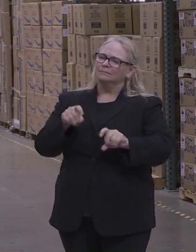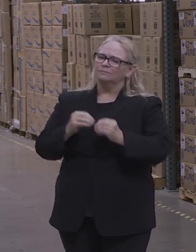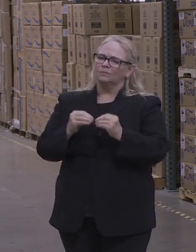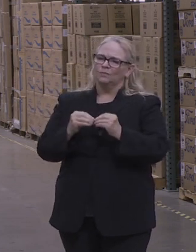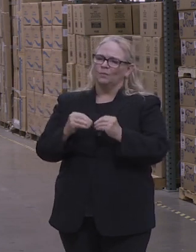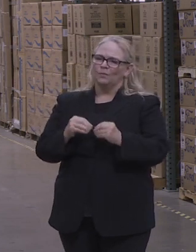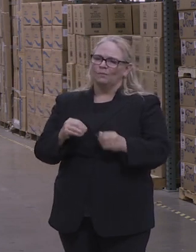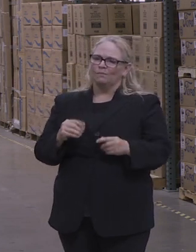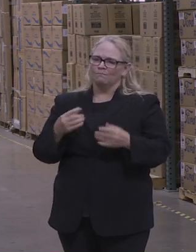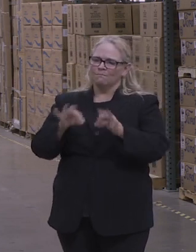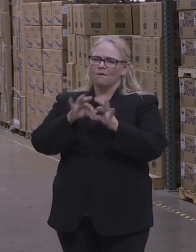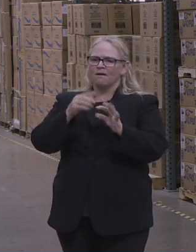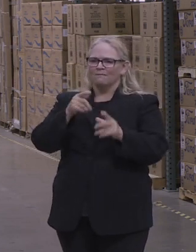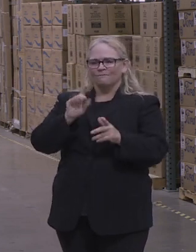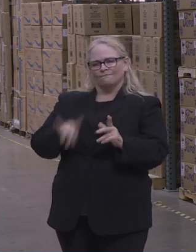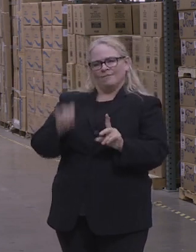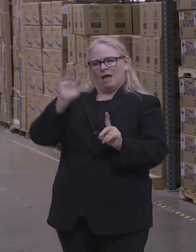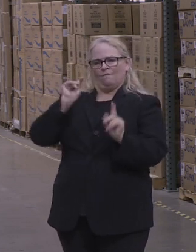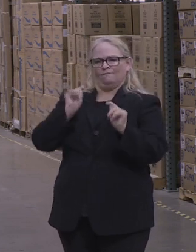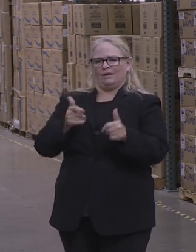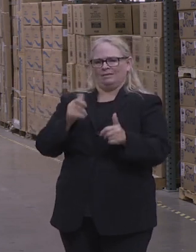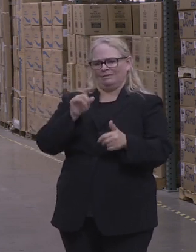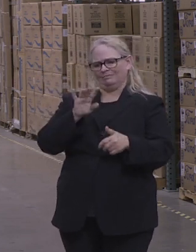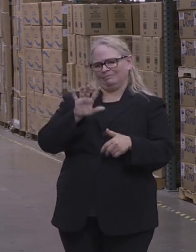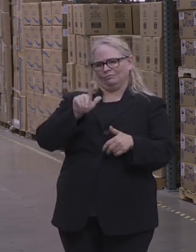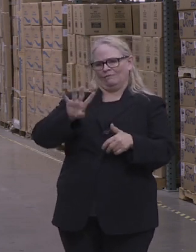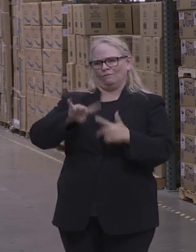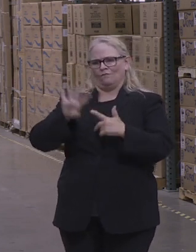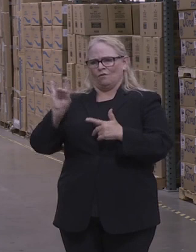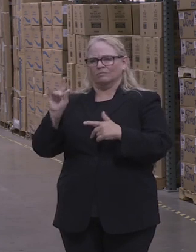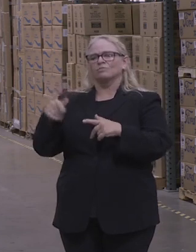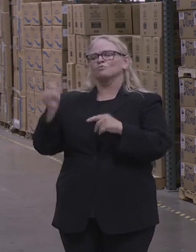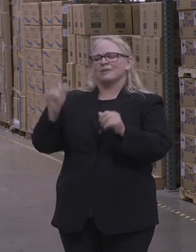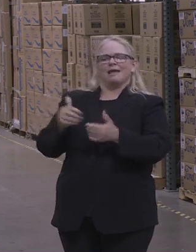key part of cutting down transmission in our communities.